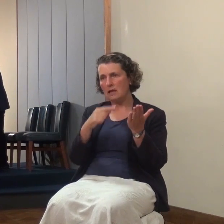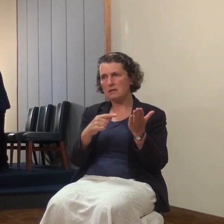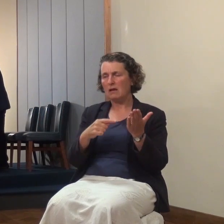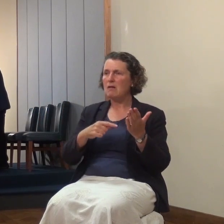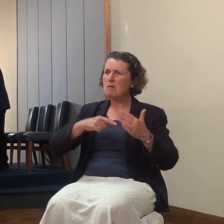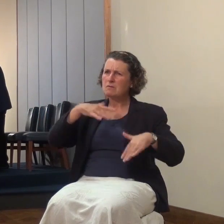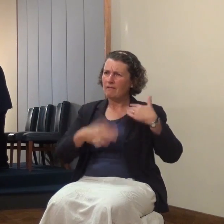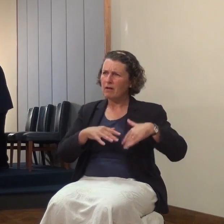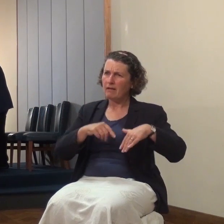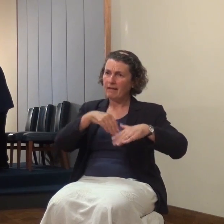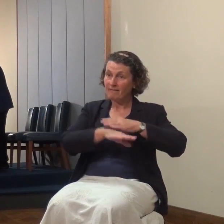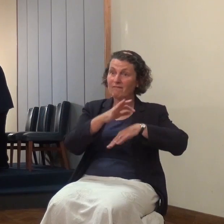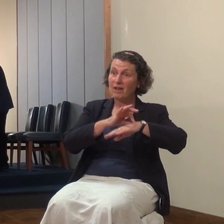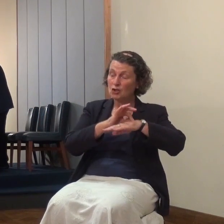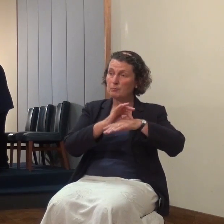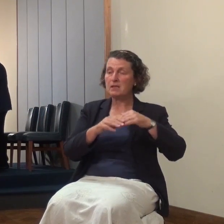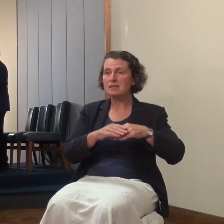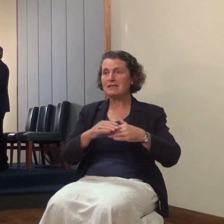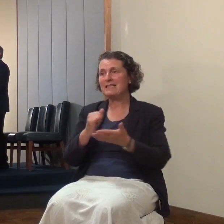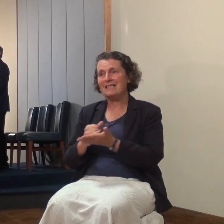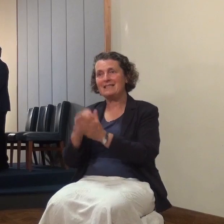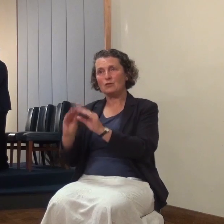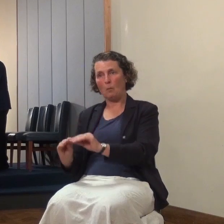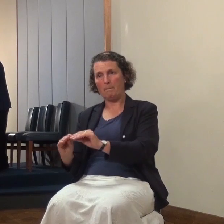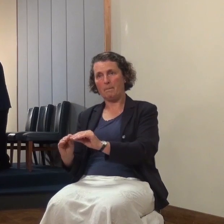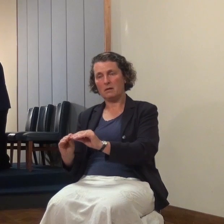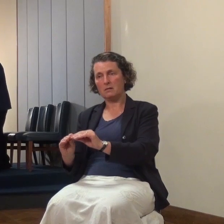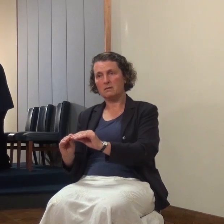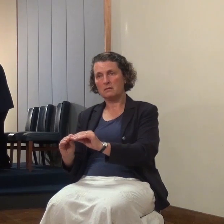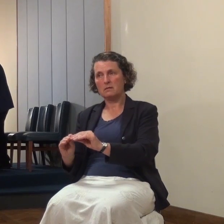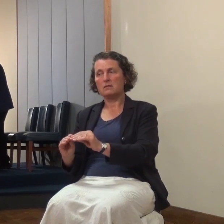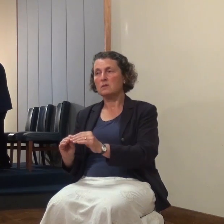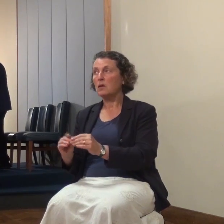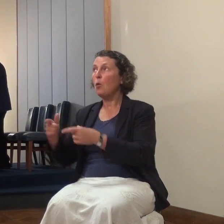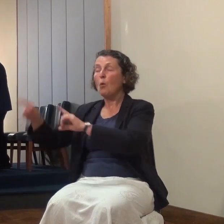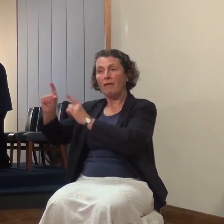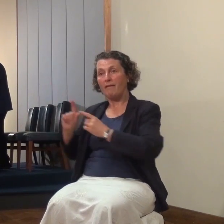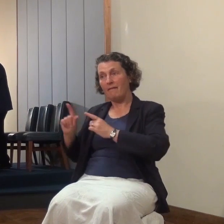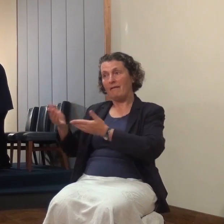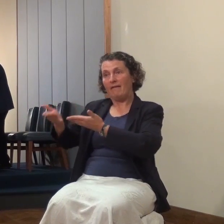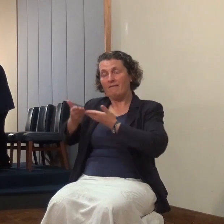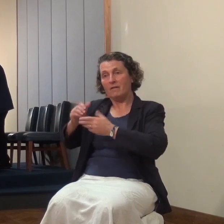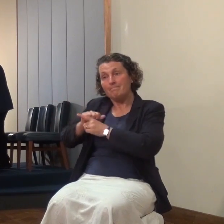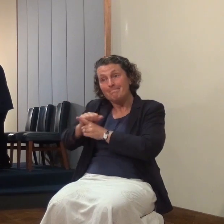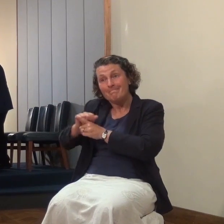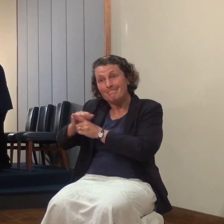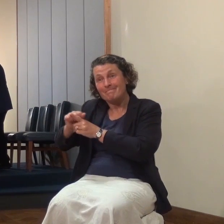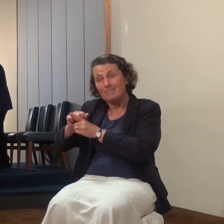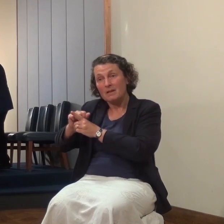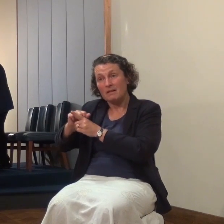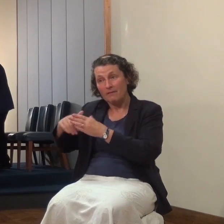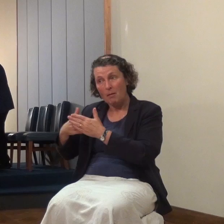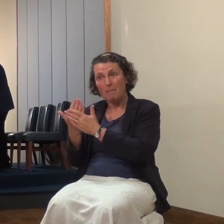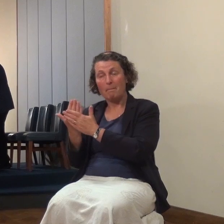out. Some self-love, some self-conceit, some self-reliance dies, or at least it should, if